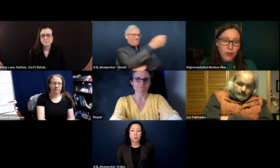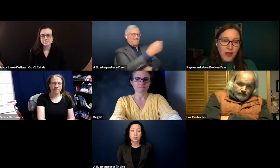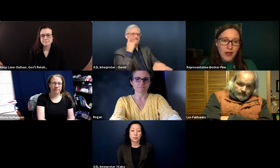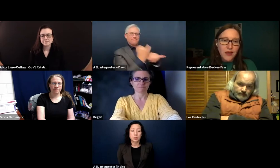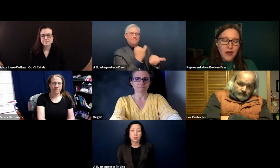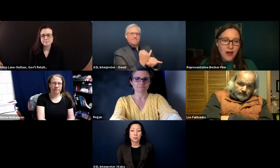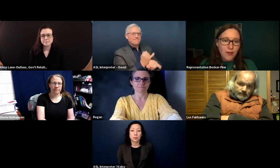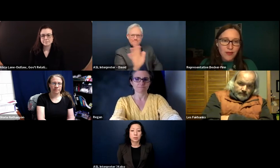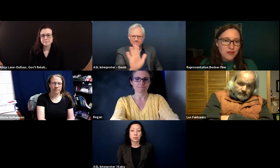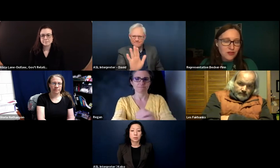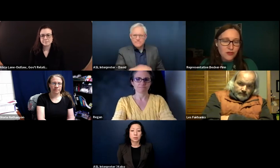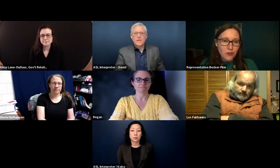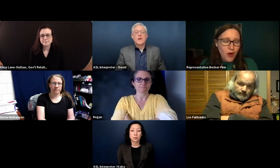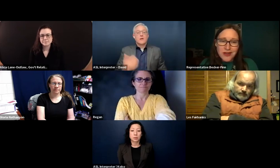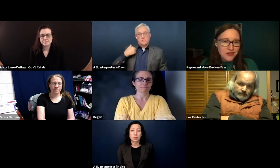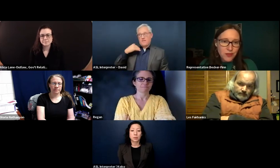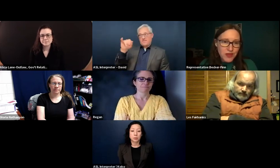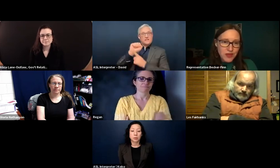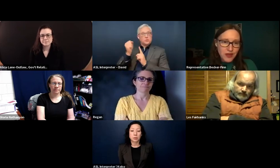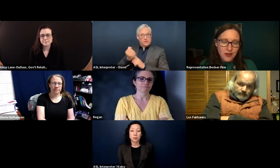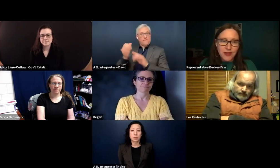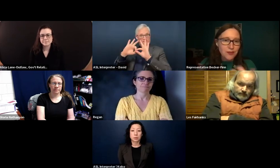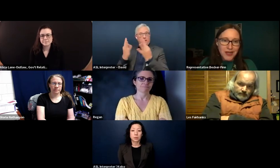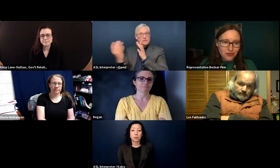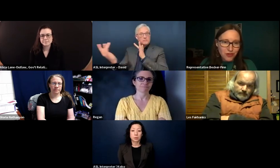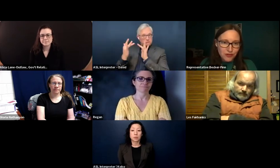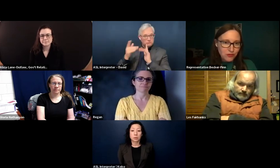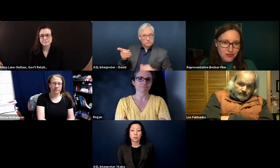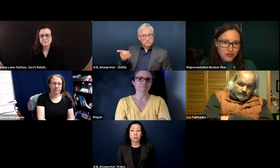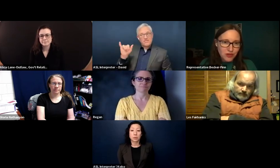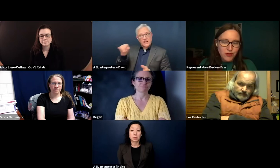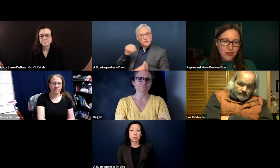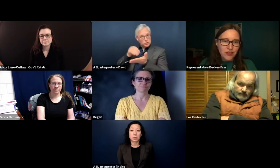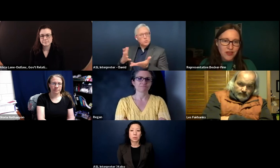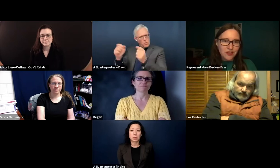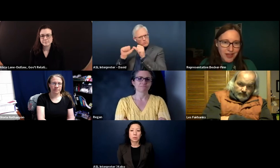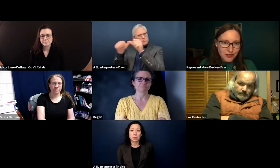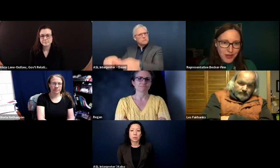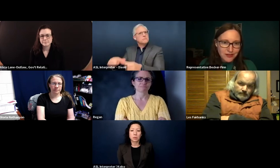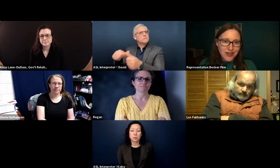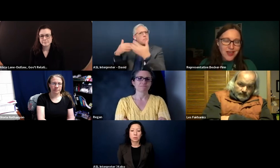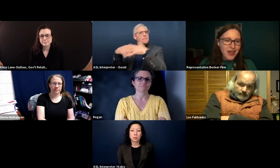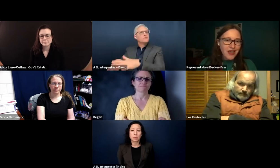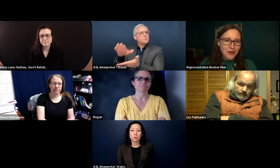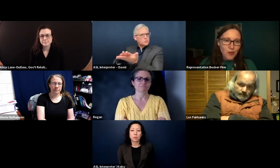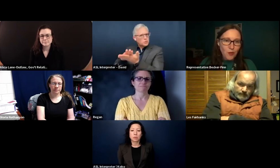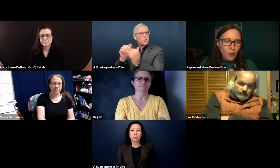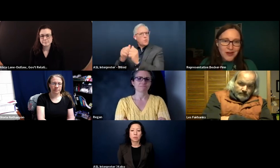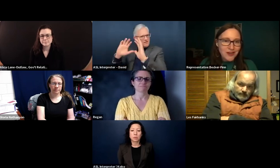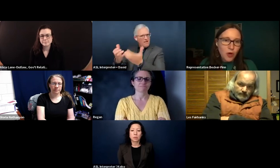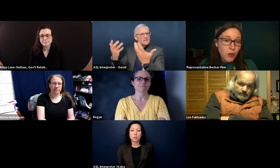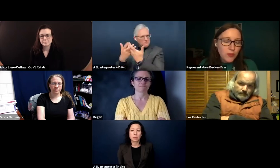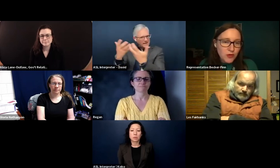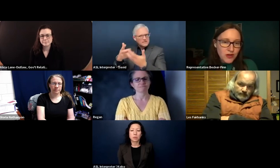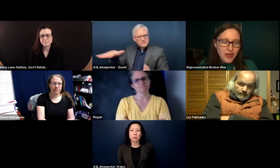I was helping, this student wanted to be in the mainstream school district with his classmates and